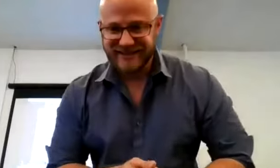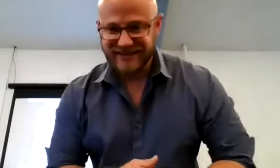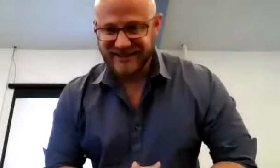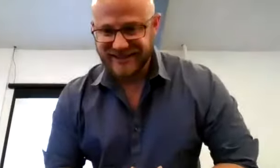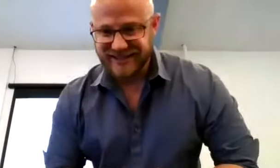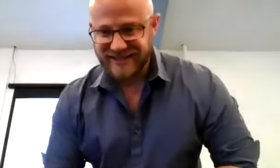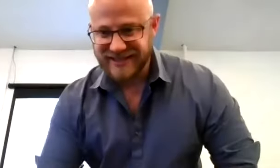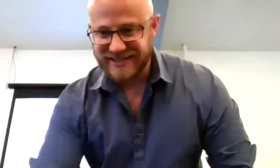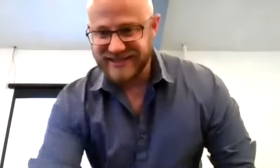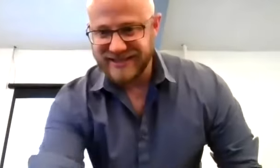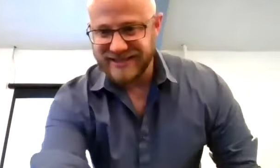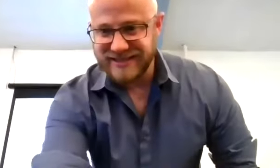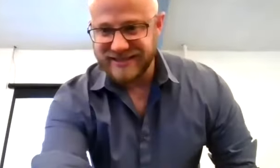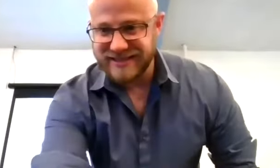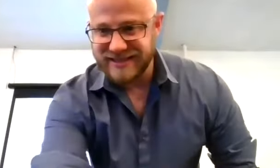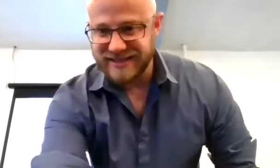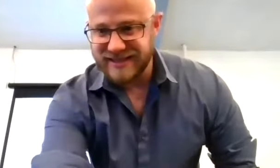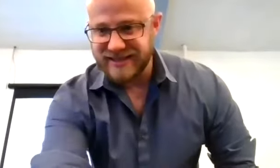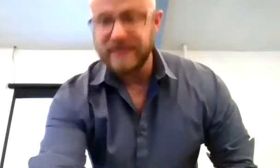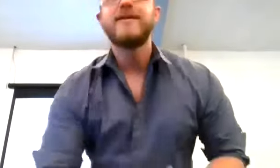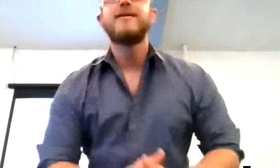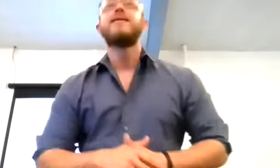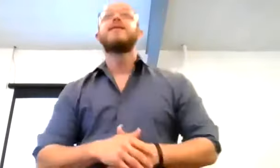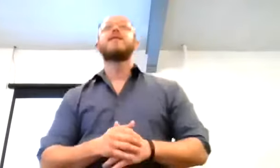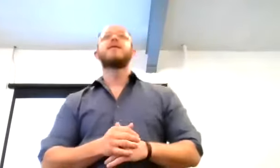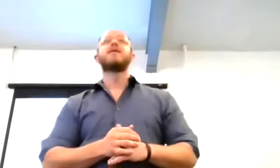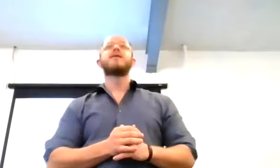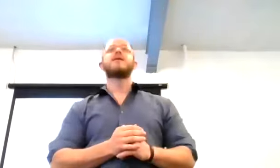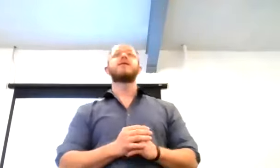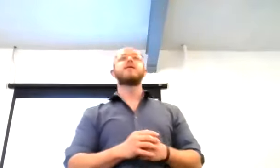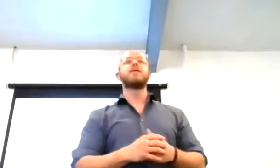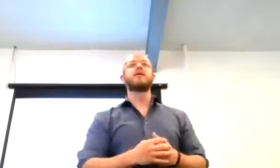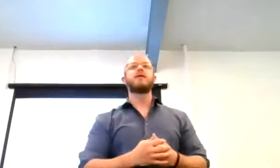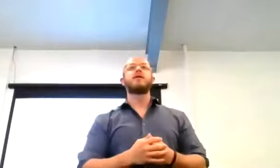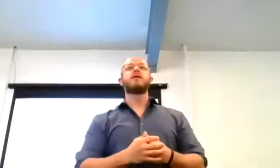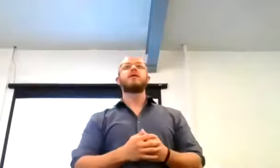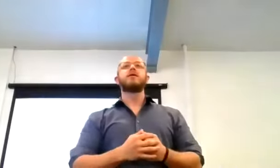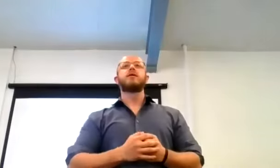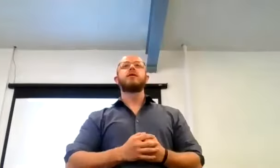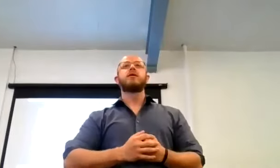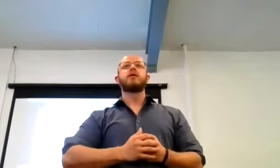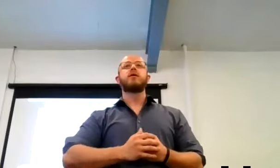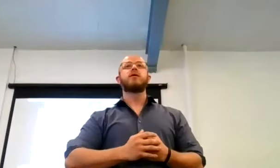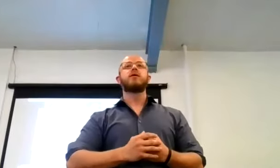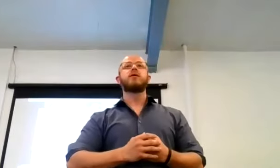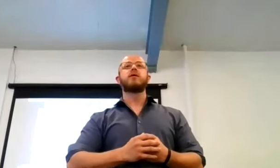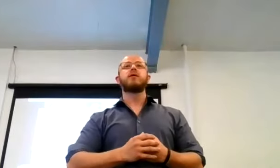welcome. We will post a flyer whenever there's a class on our social